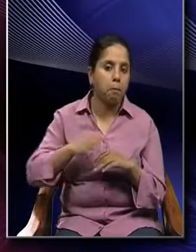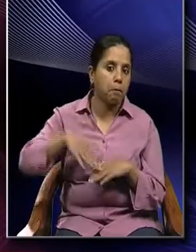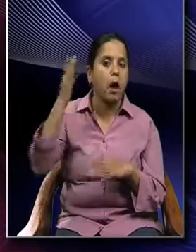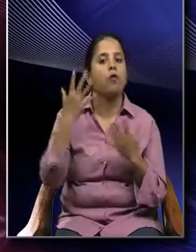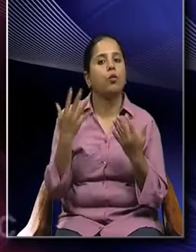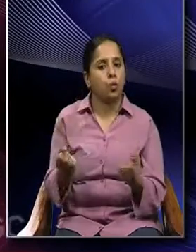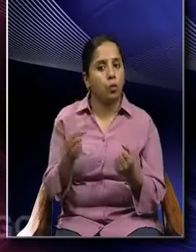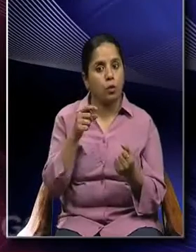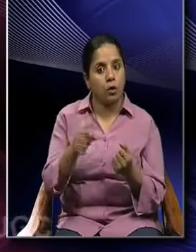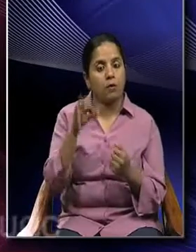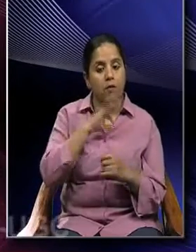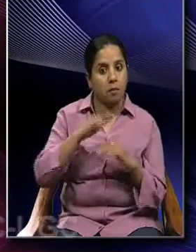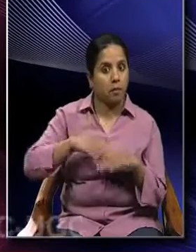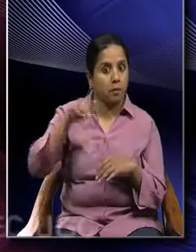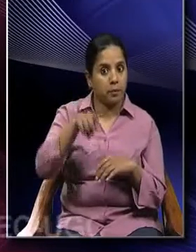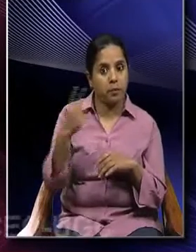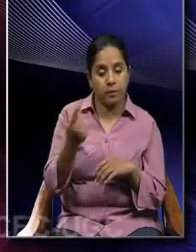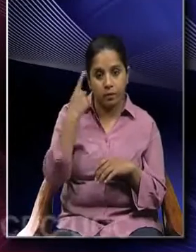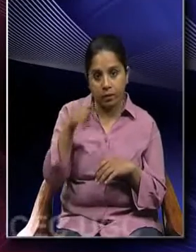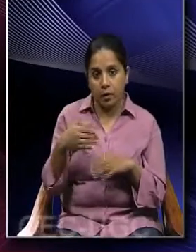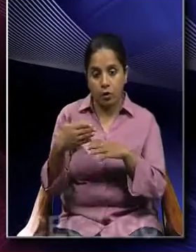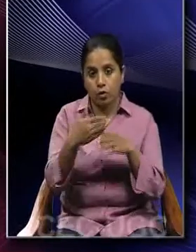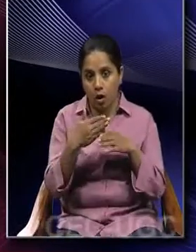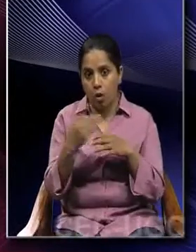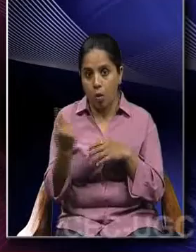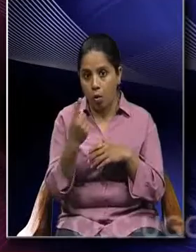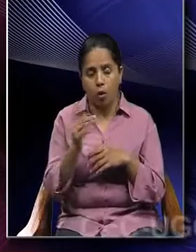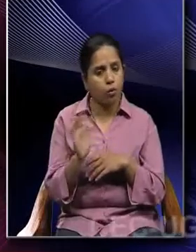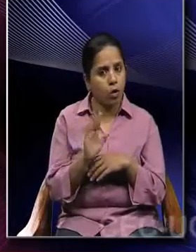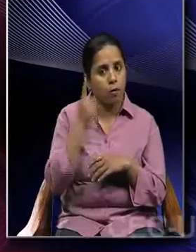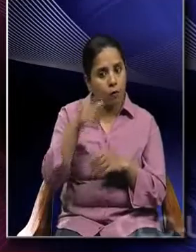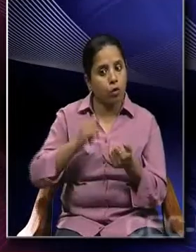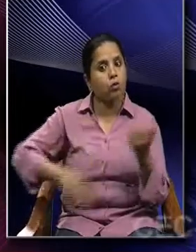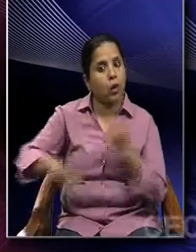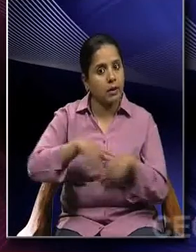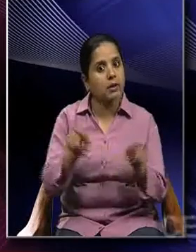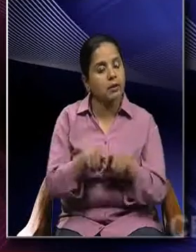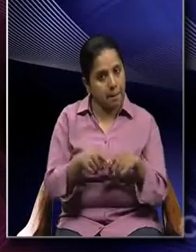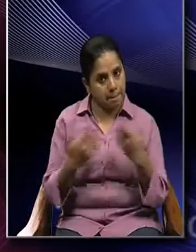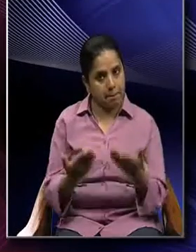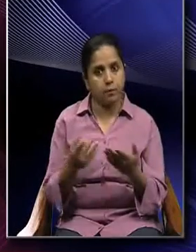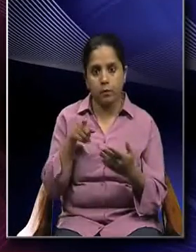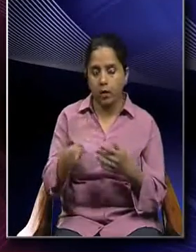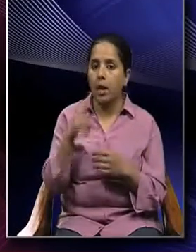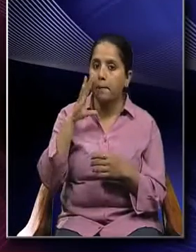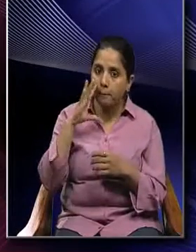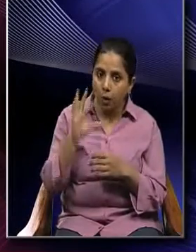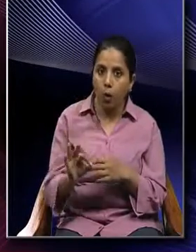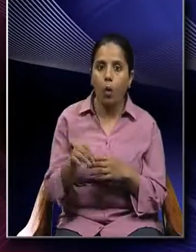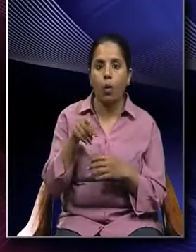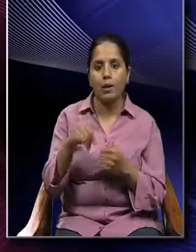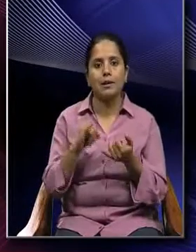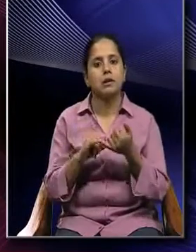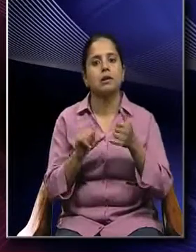And that wealth is not only created for shareholders, but also for the society, which is one of the important